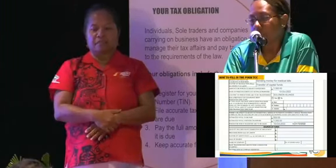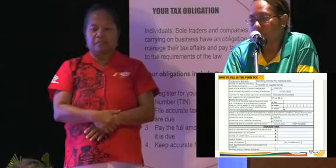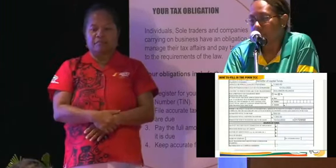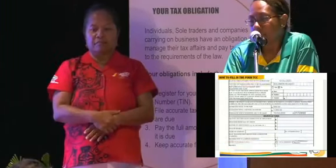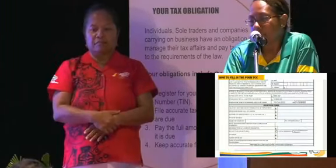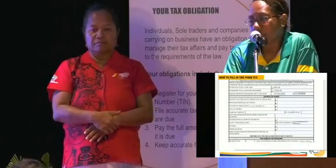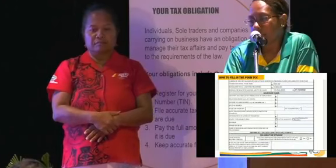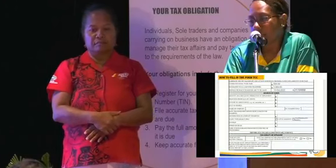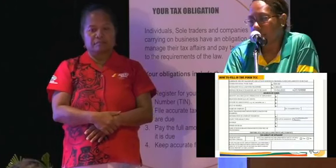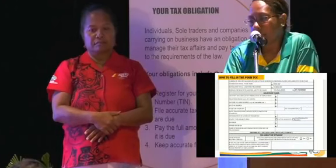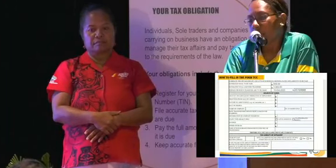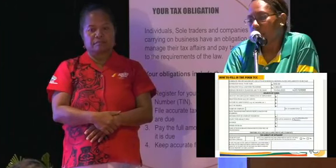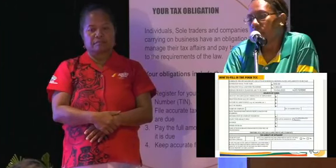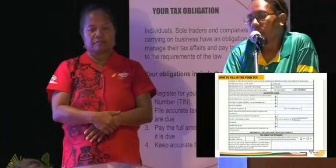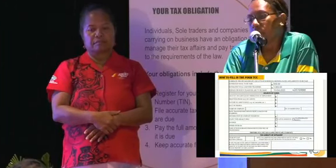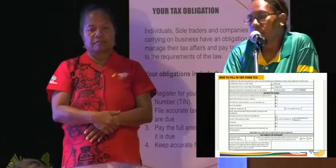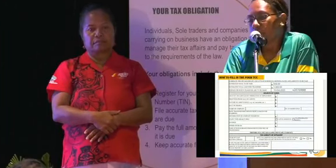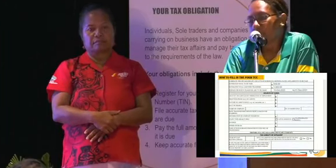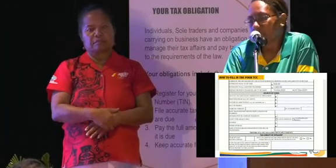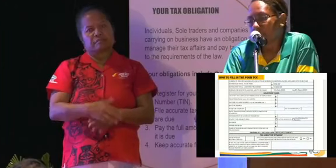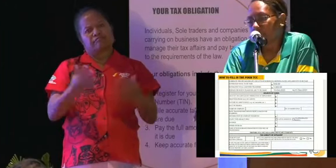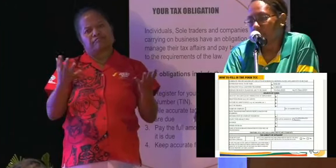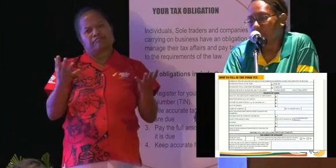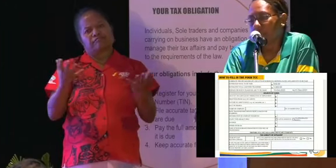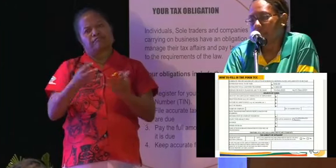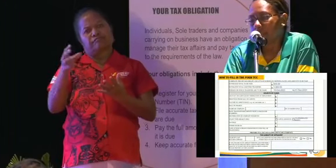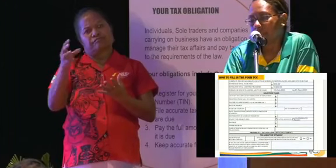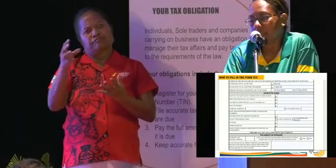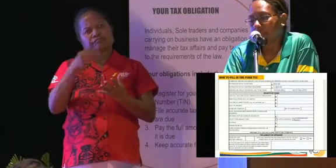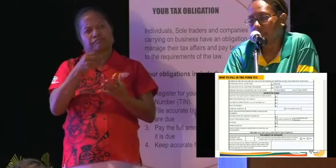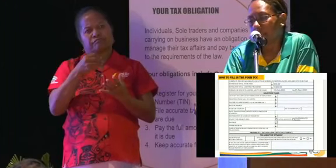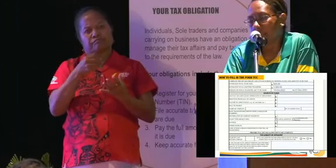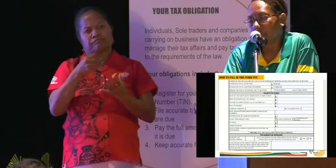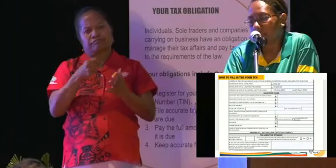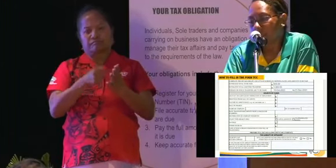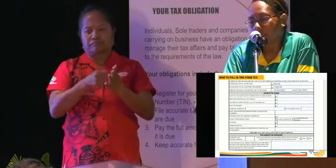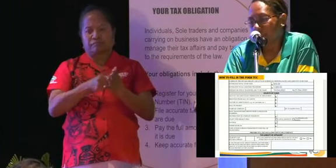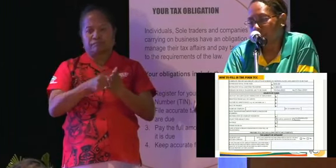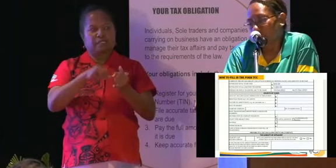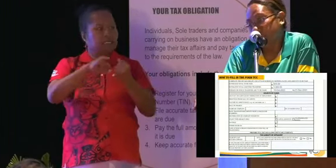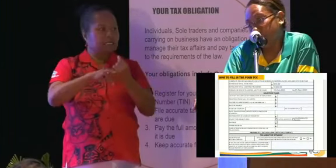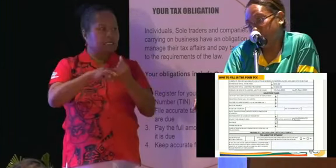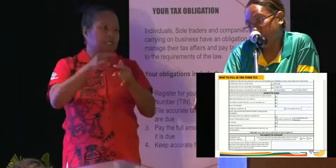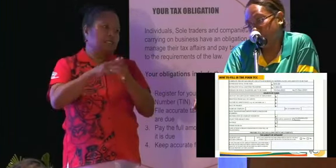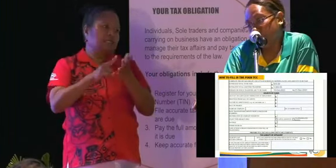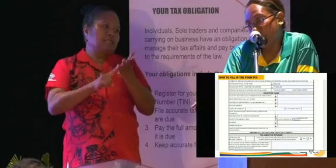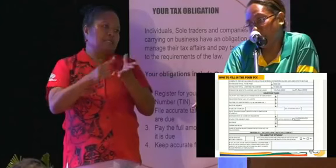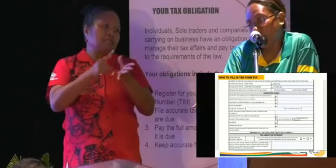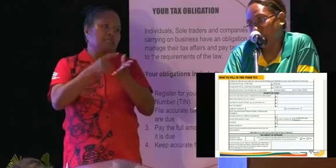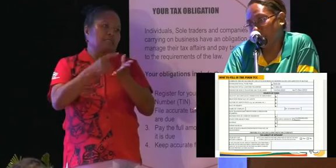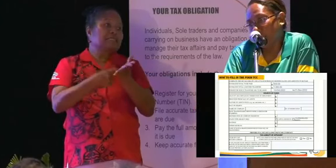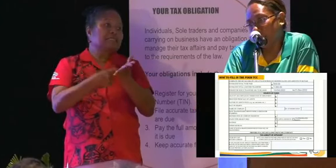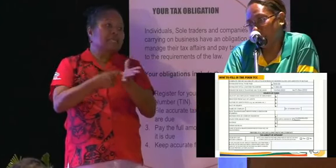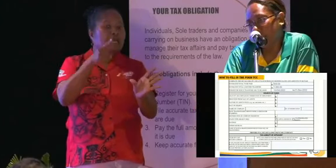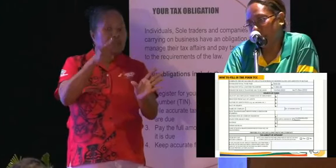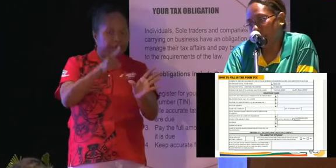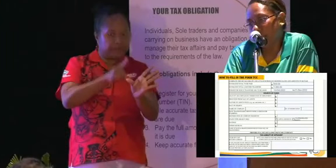Source of funds from savings, salary. So she's putting